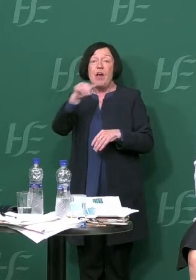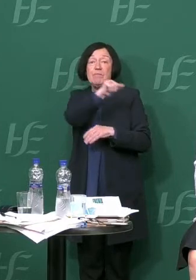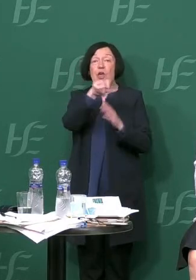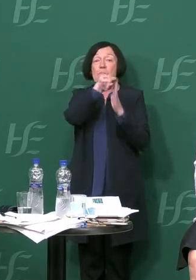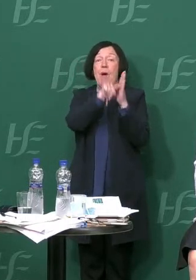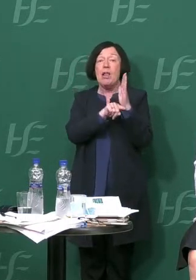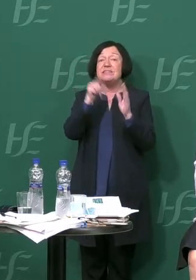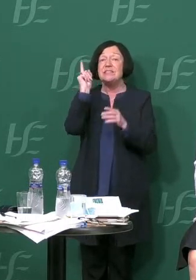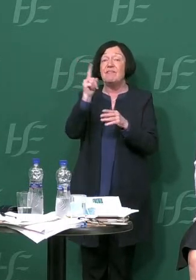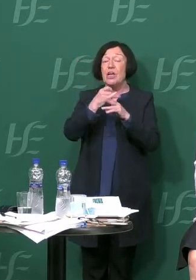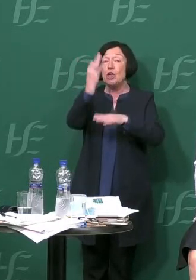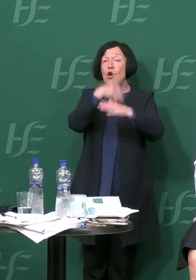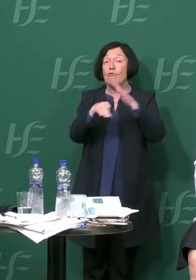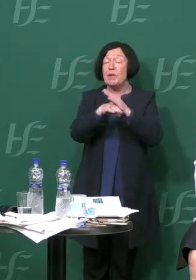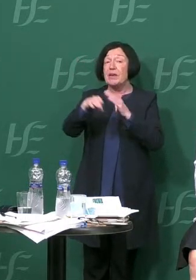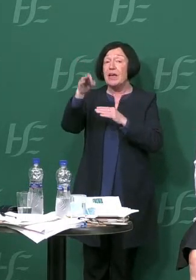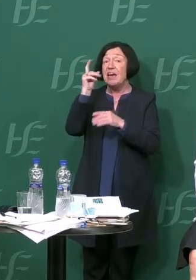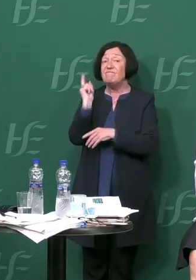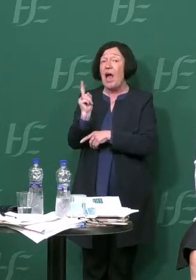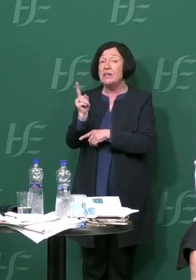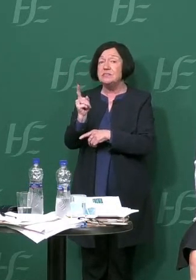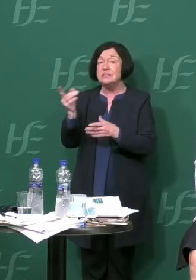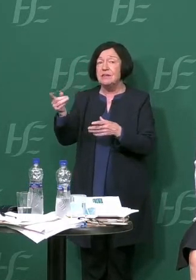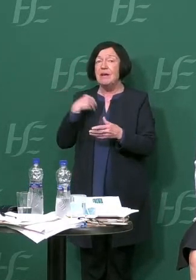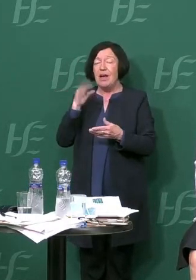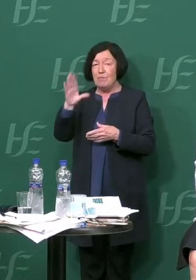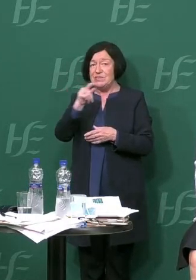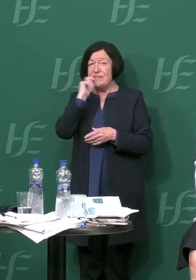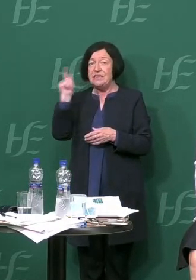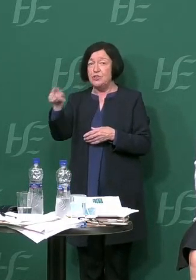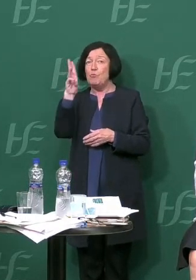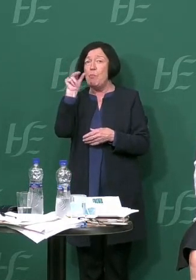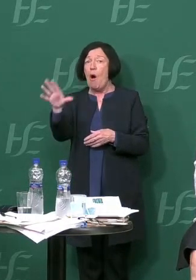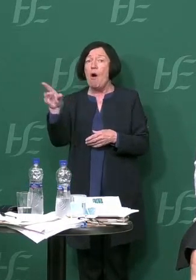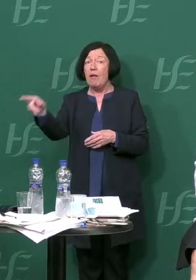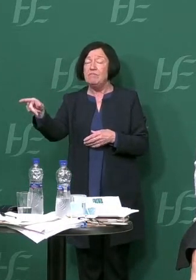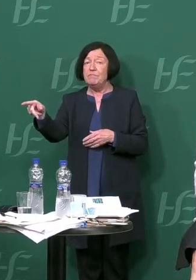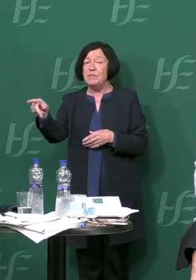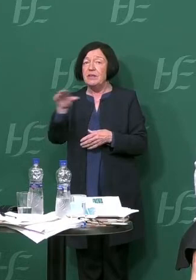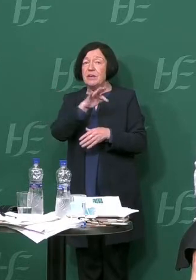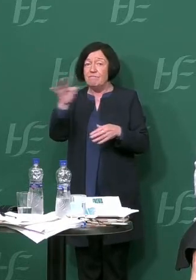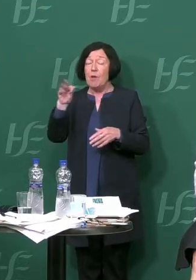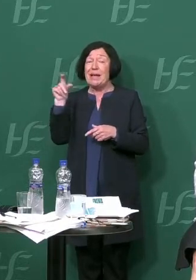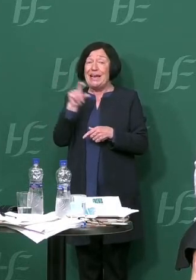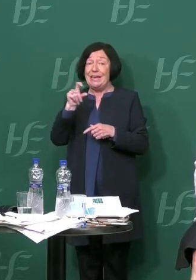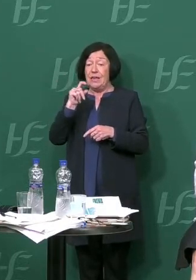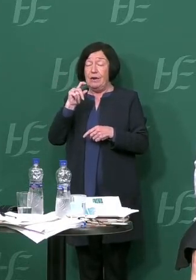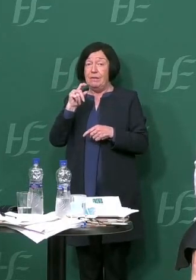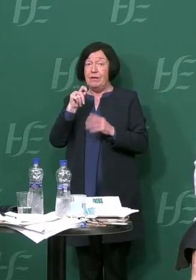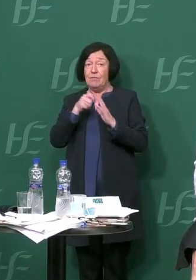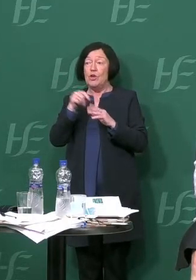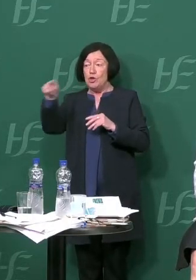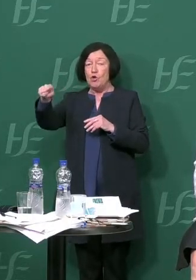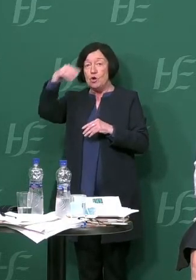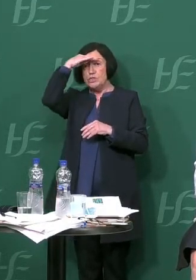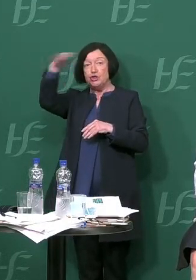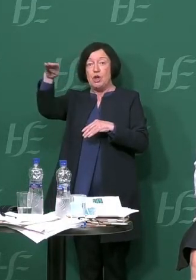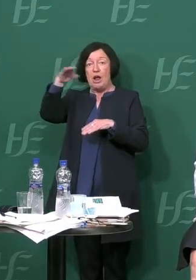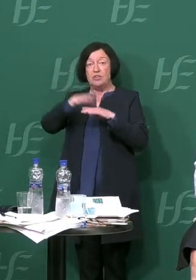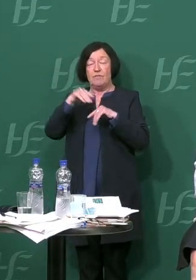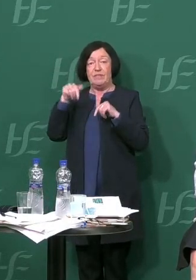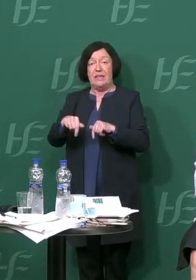policy advice and government advice and so on. But I have to put it to you, Paul, I mean, from a clinical point of view, and you're in charge of